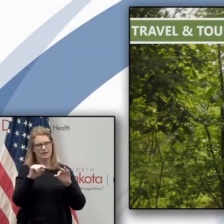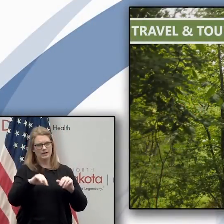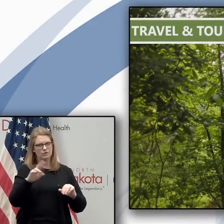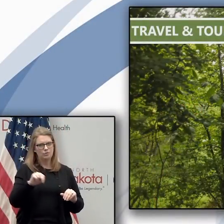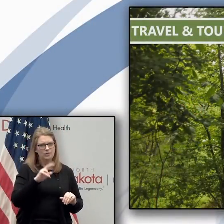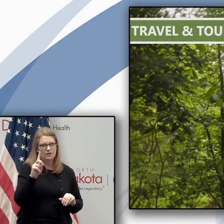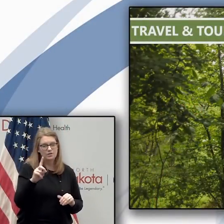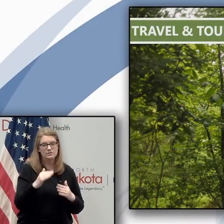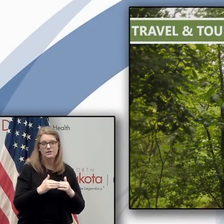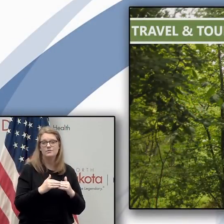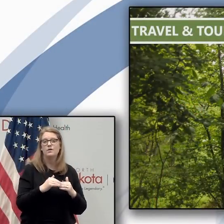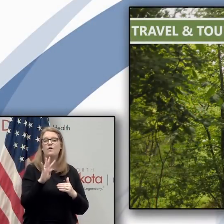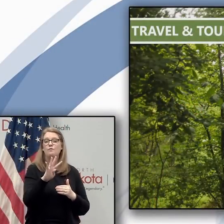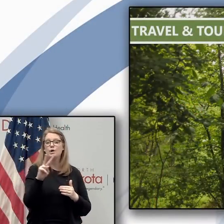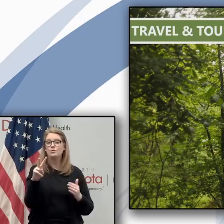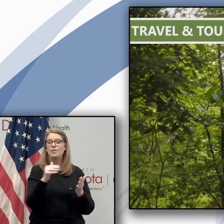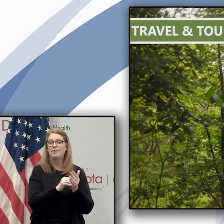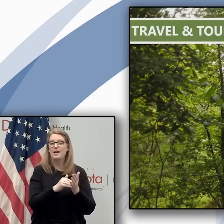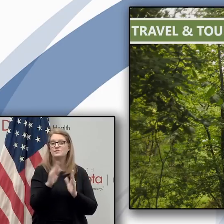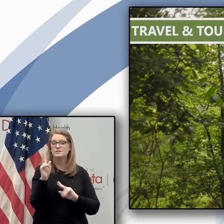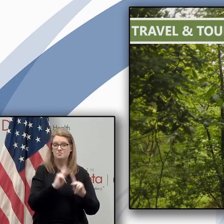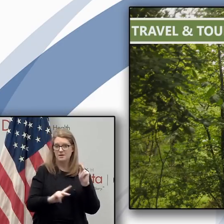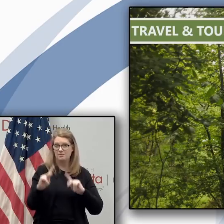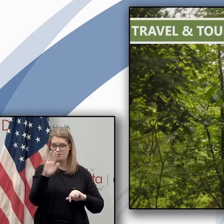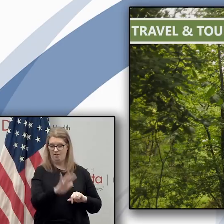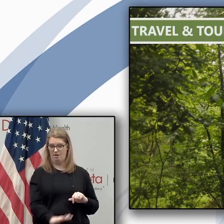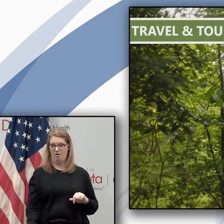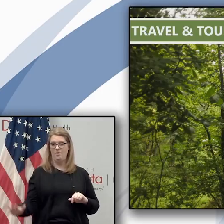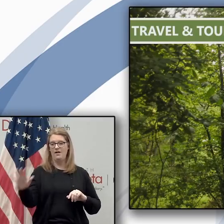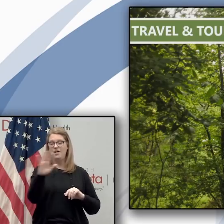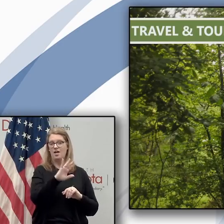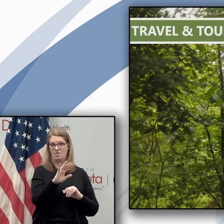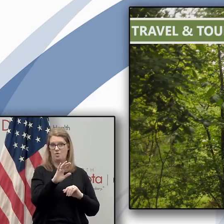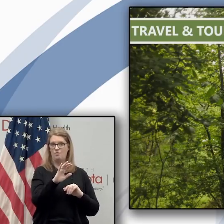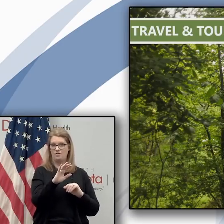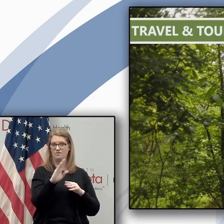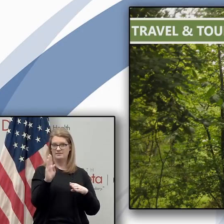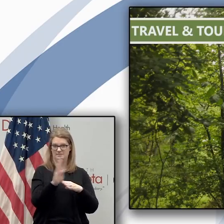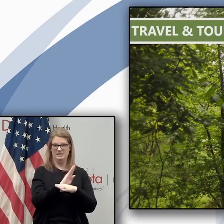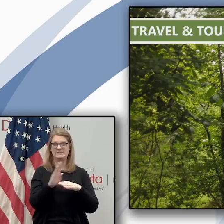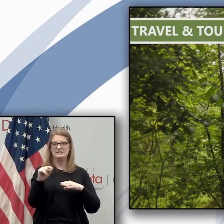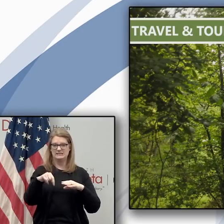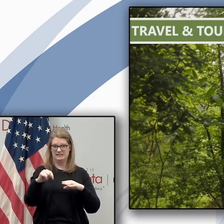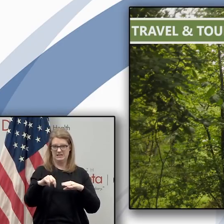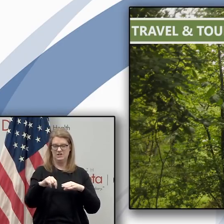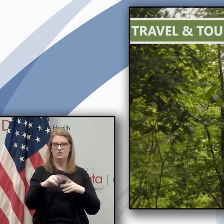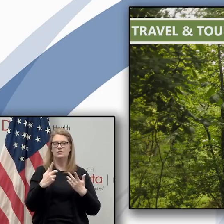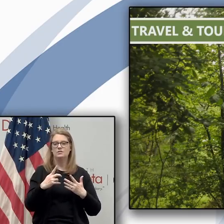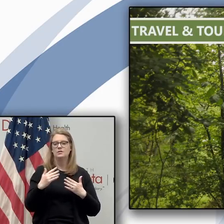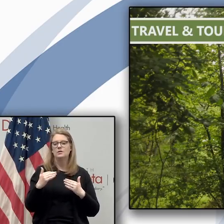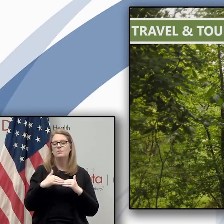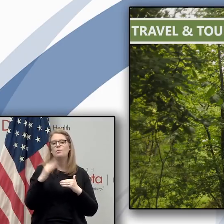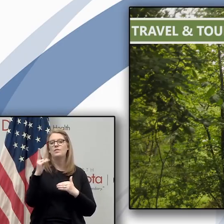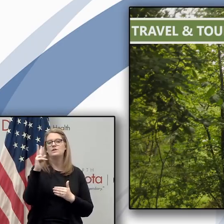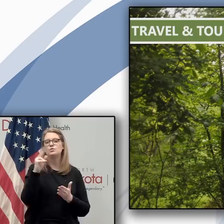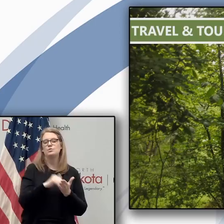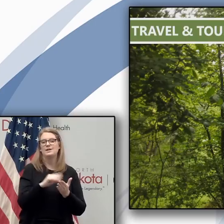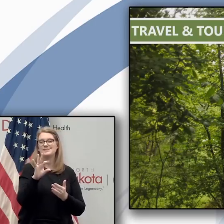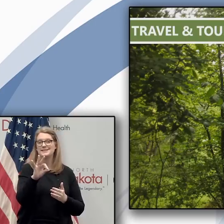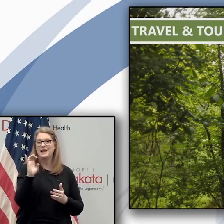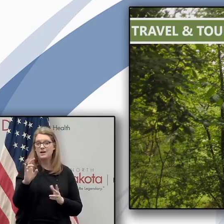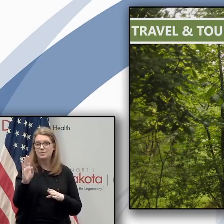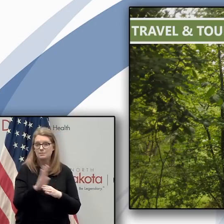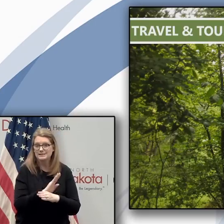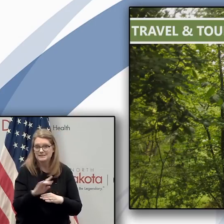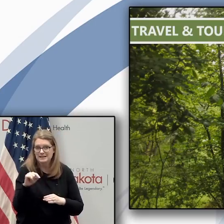more than 42,000 people across the travel and tourism business in North Dakota, more than 2,900 businesses